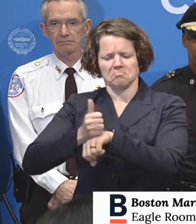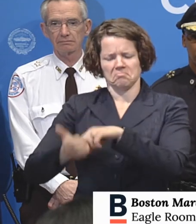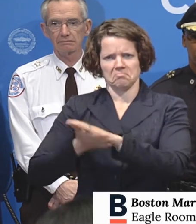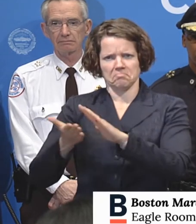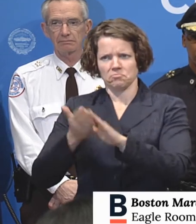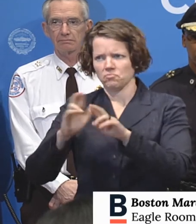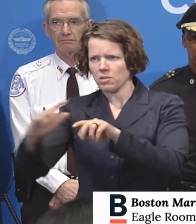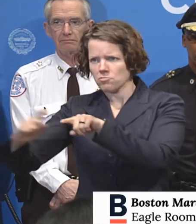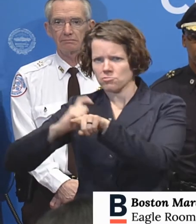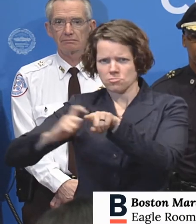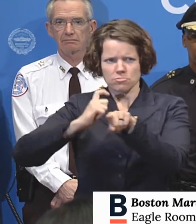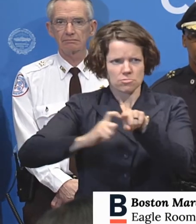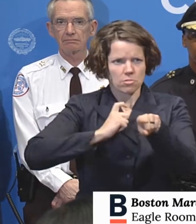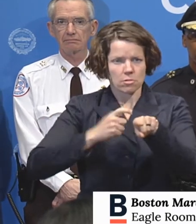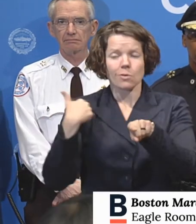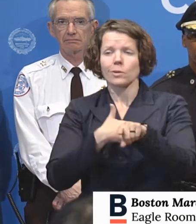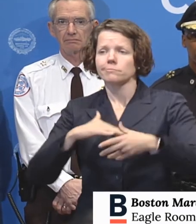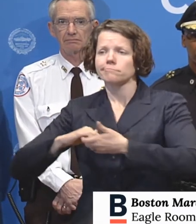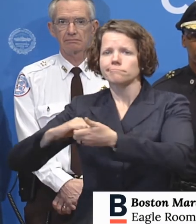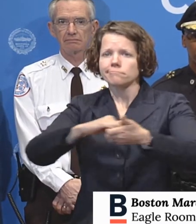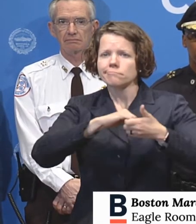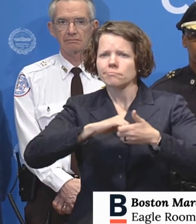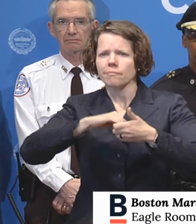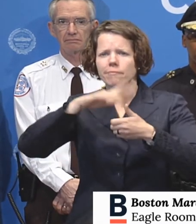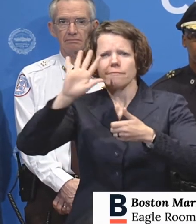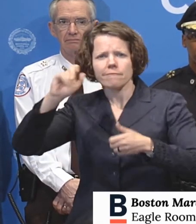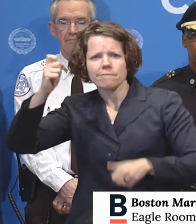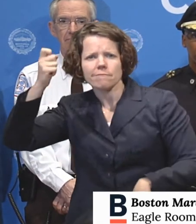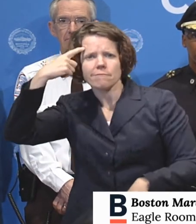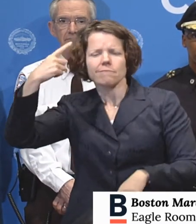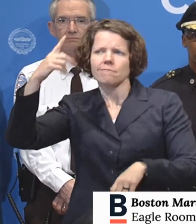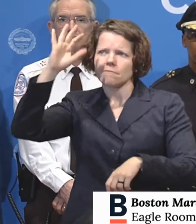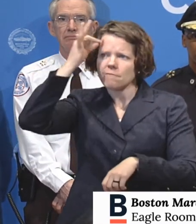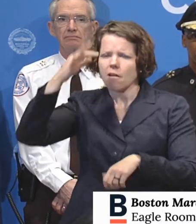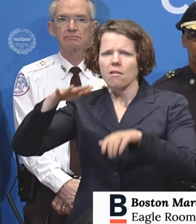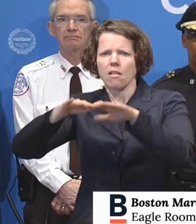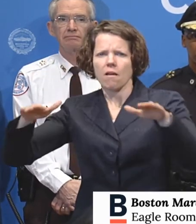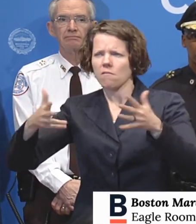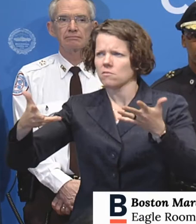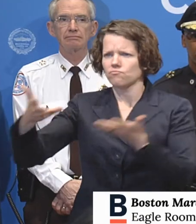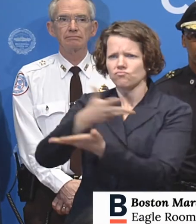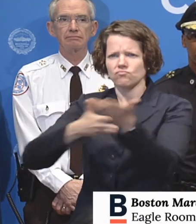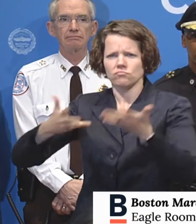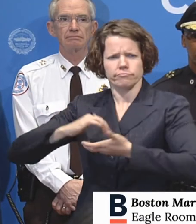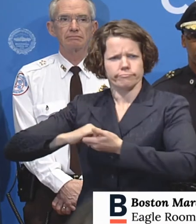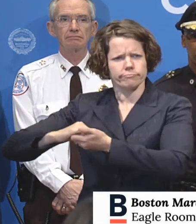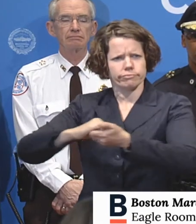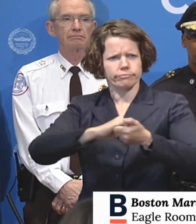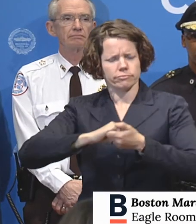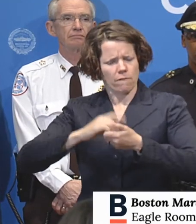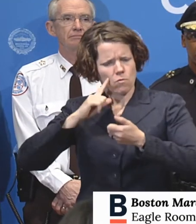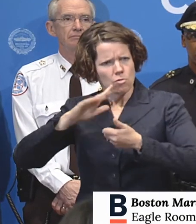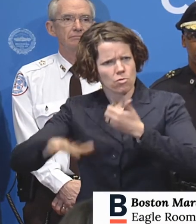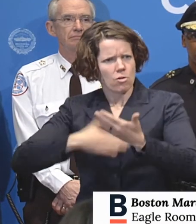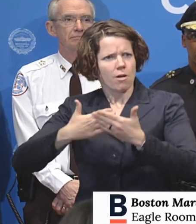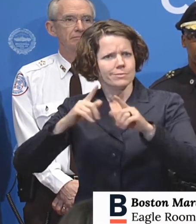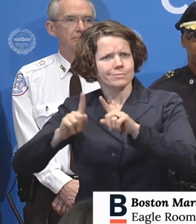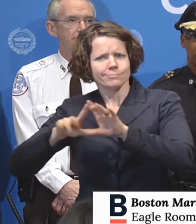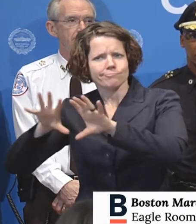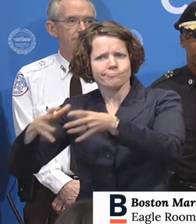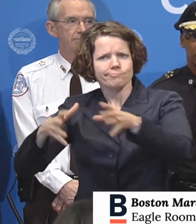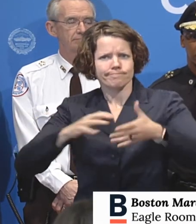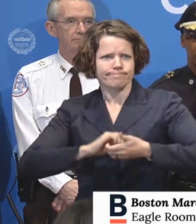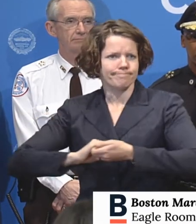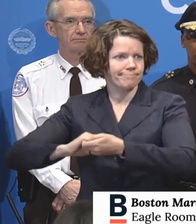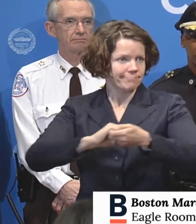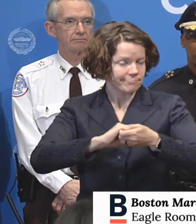cities and towns and state and federal partners. Everyone has been incredible working as one unit to move forward here. Police and fire